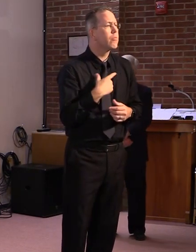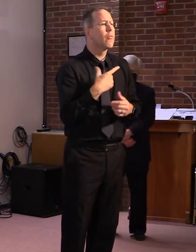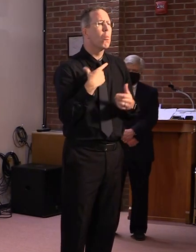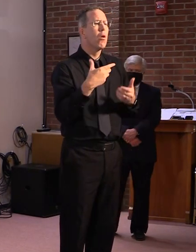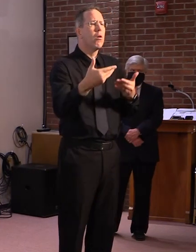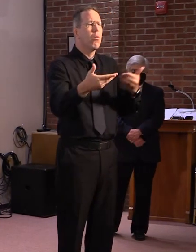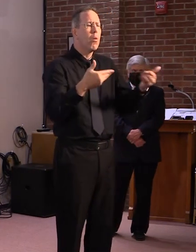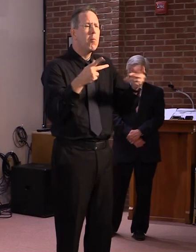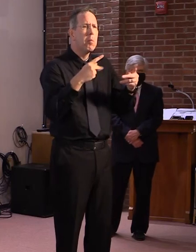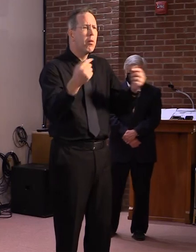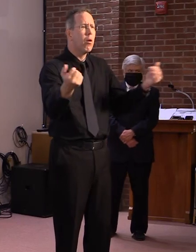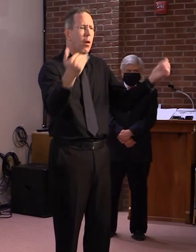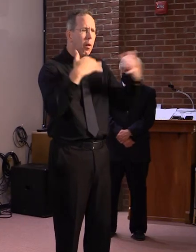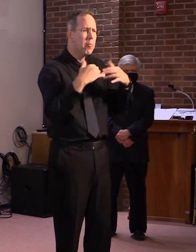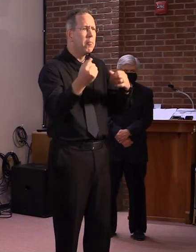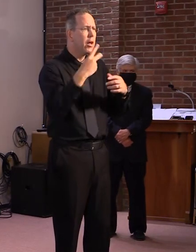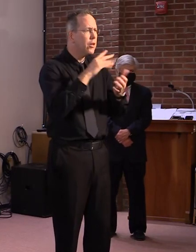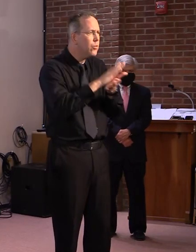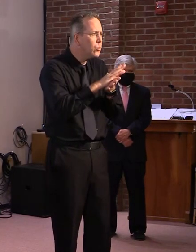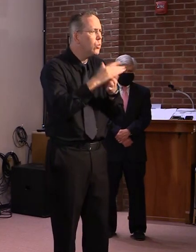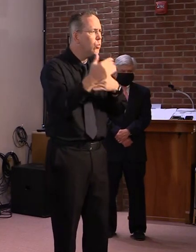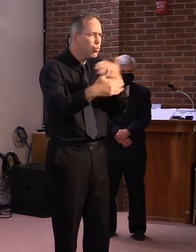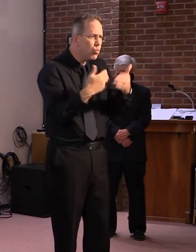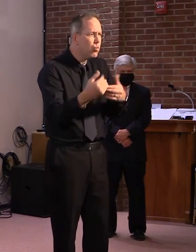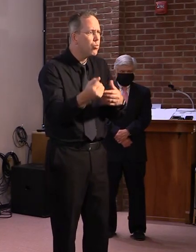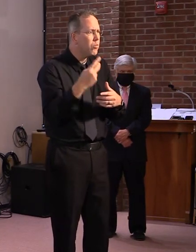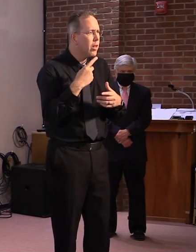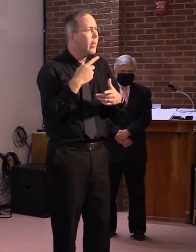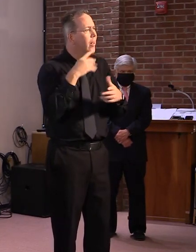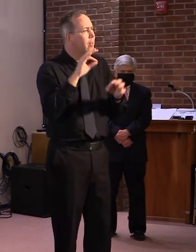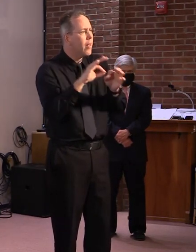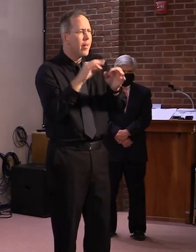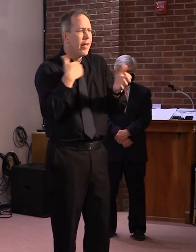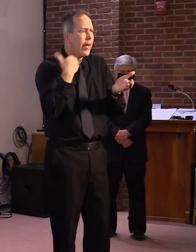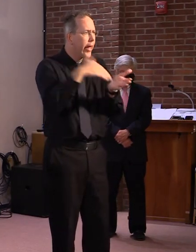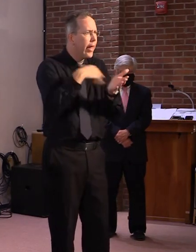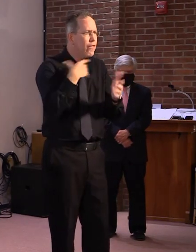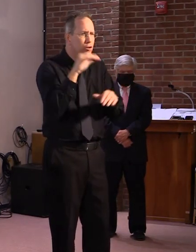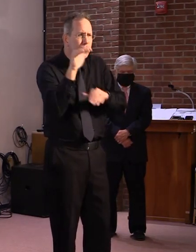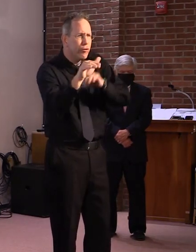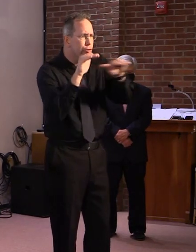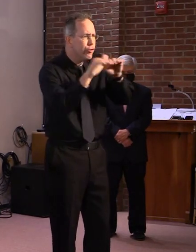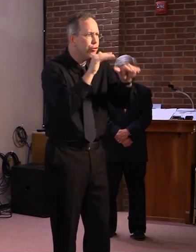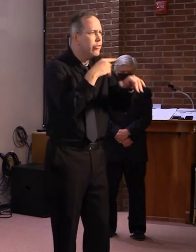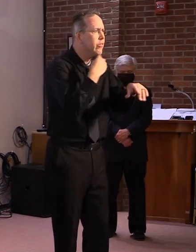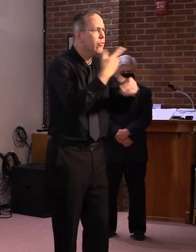and what guidance we're giving them as they arrive back in Vermont.